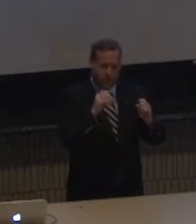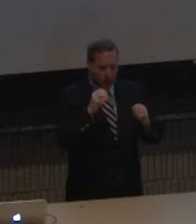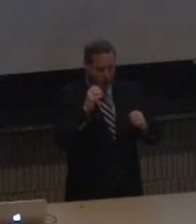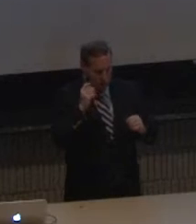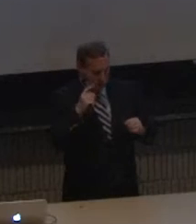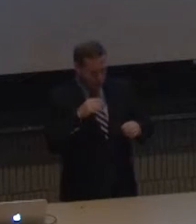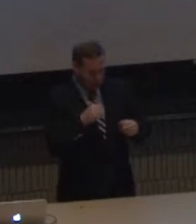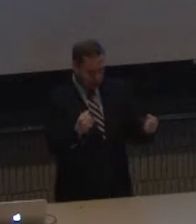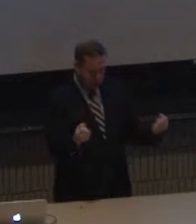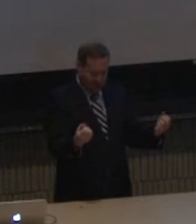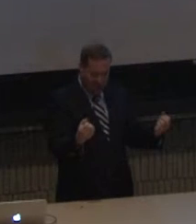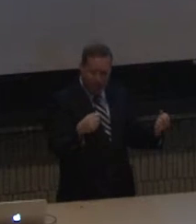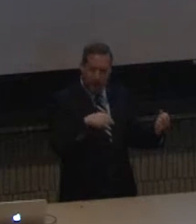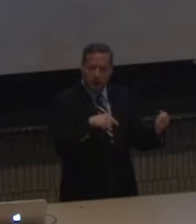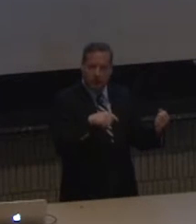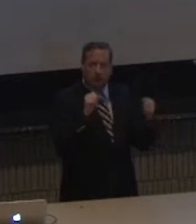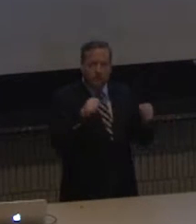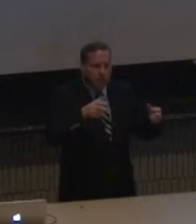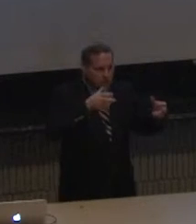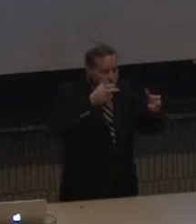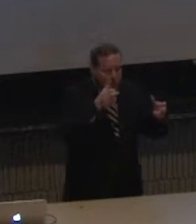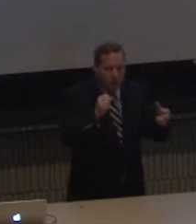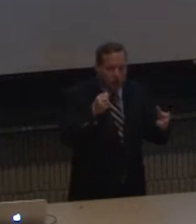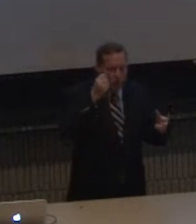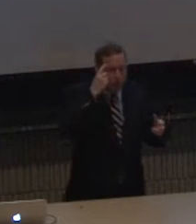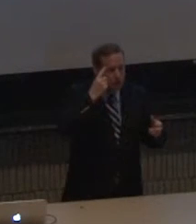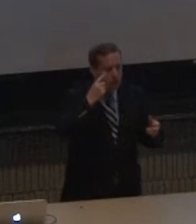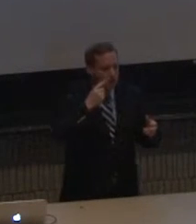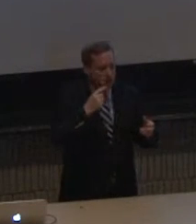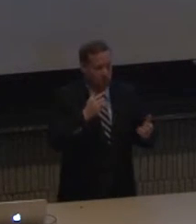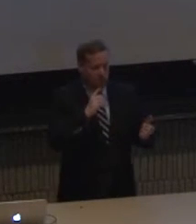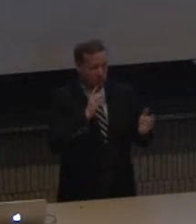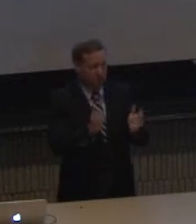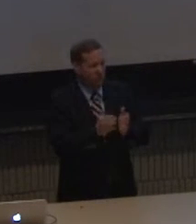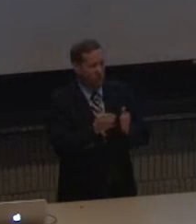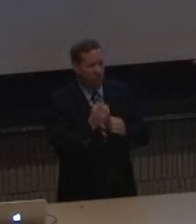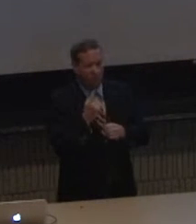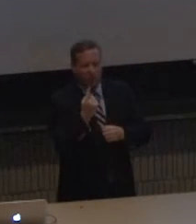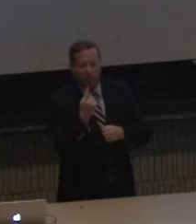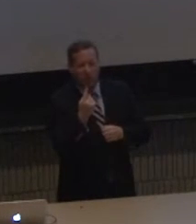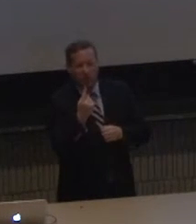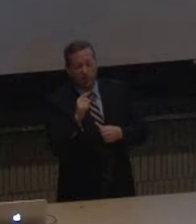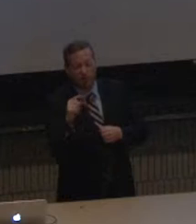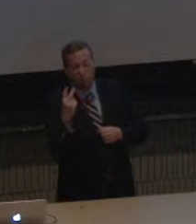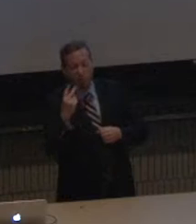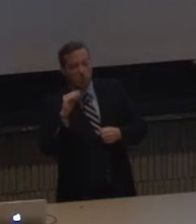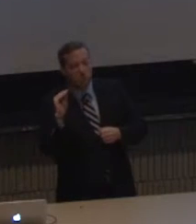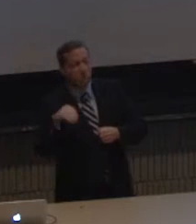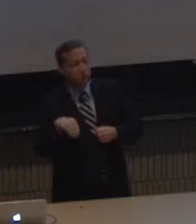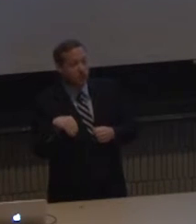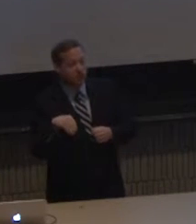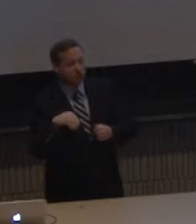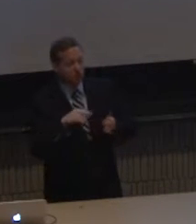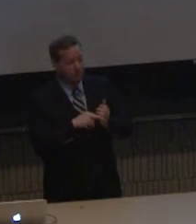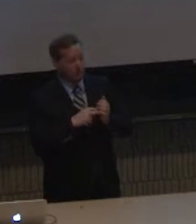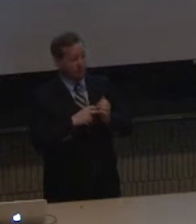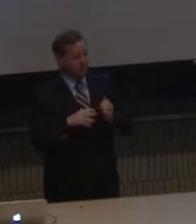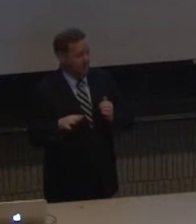there's very limited numbers of people who actually have access to schools that use sign languages. I